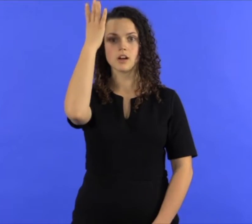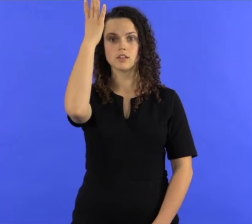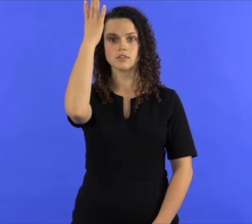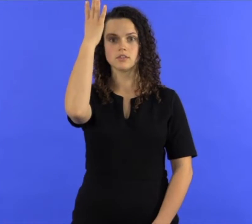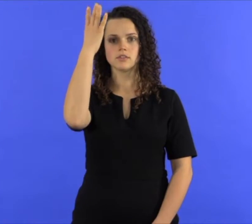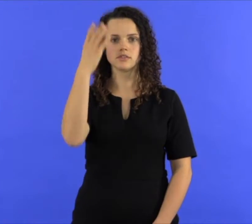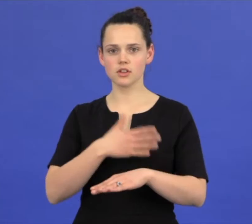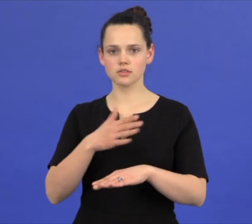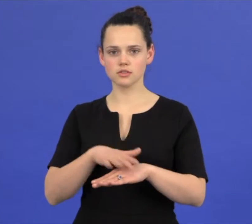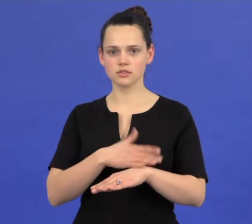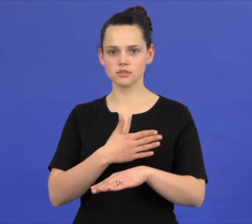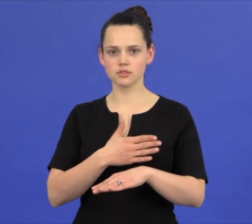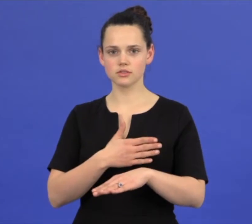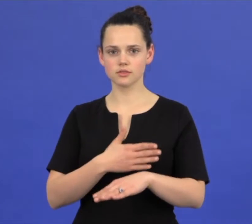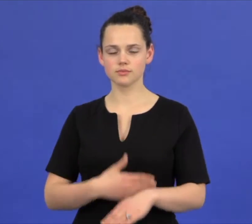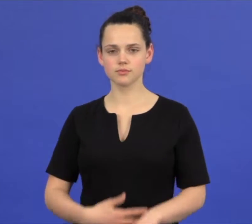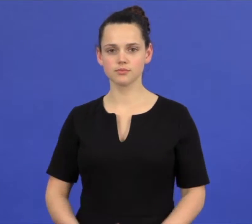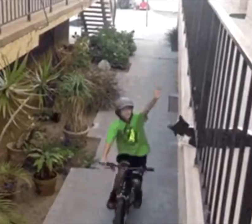Cool for cats